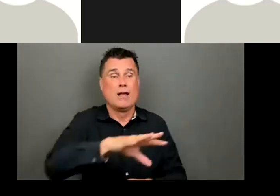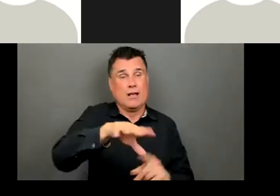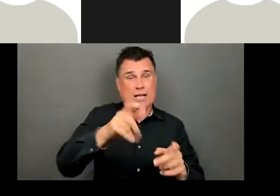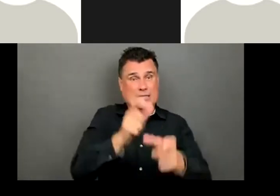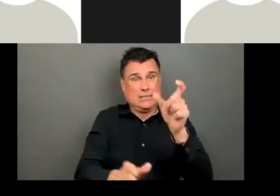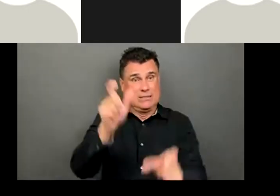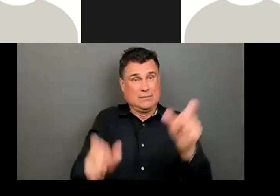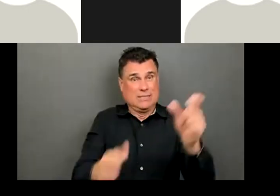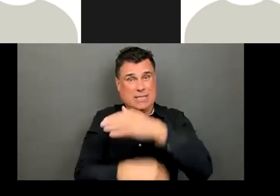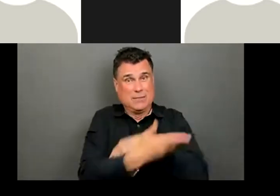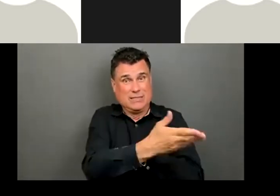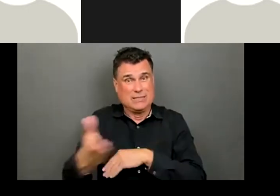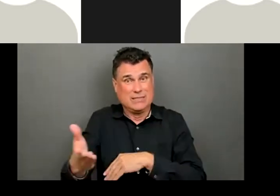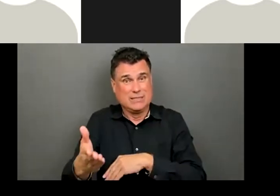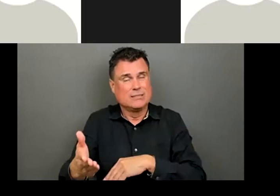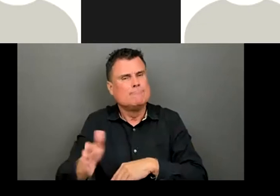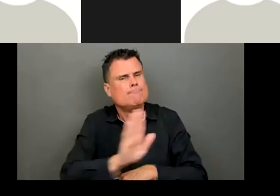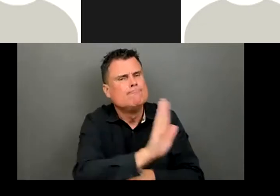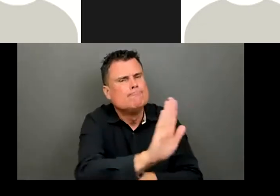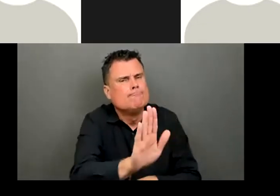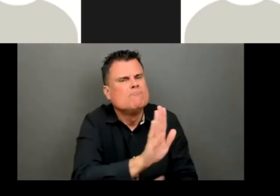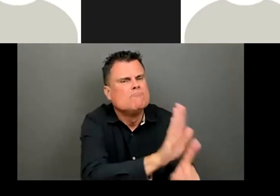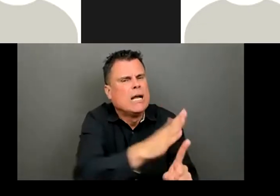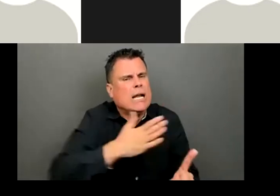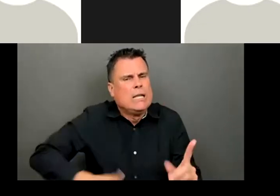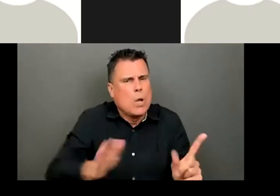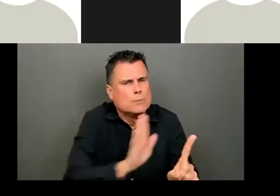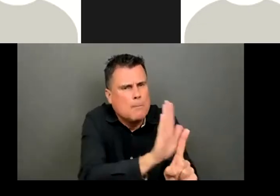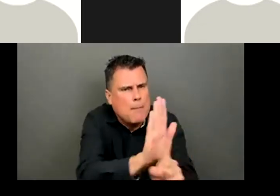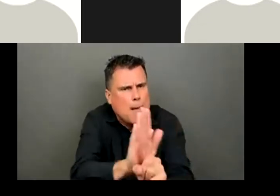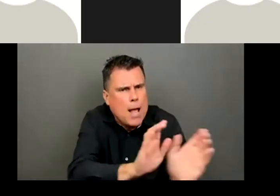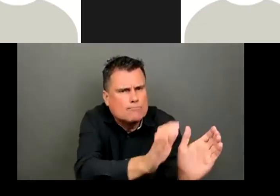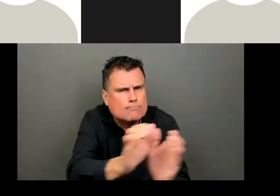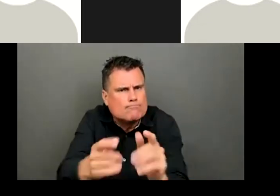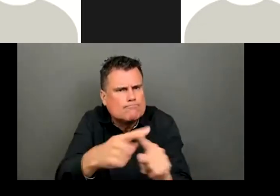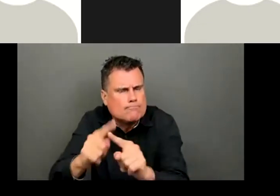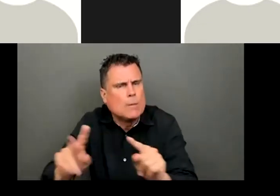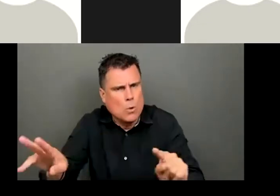gender, and to also the question overall